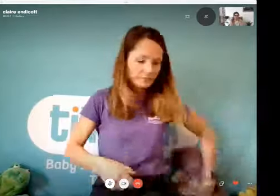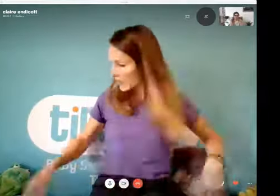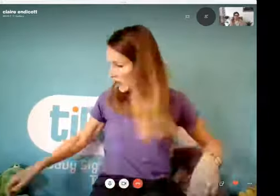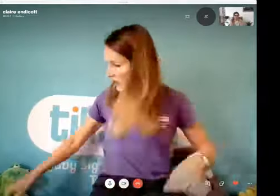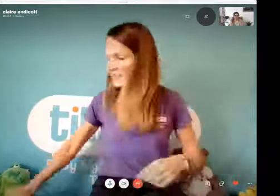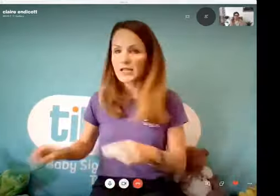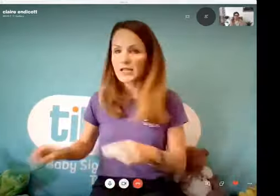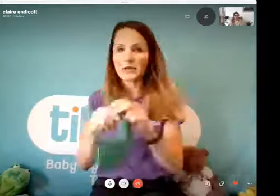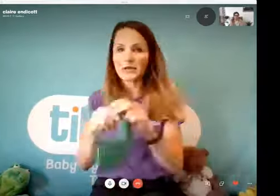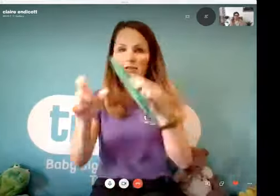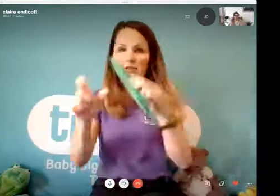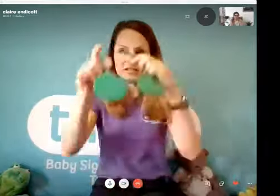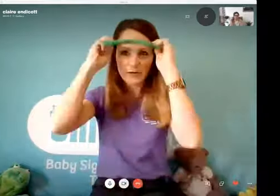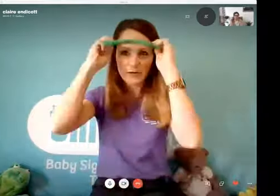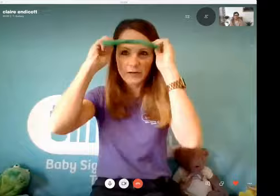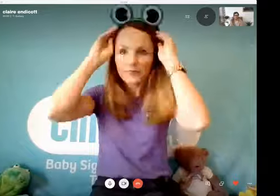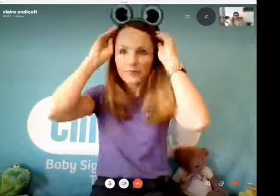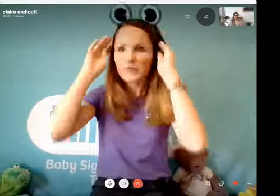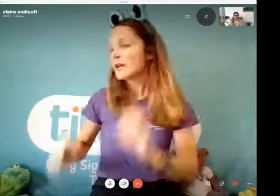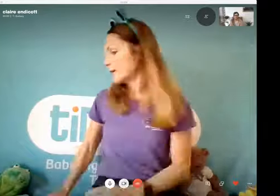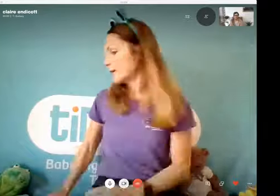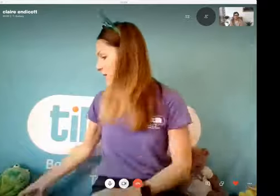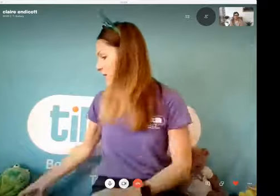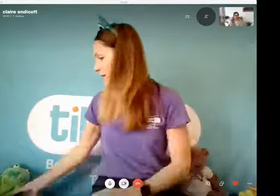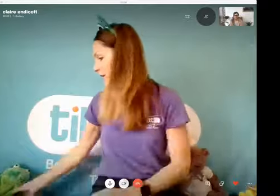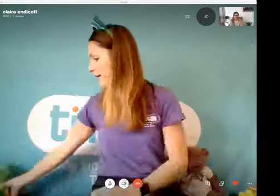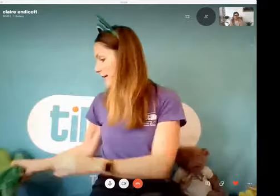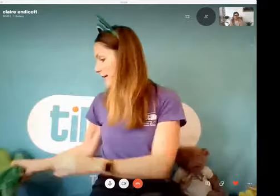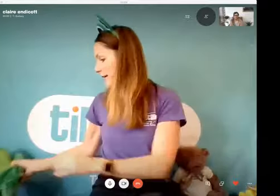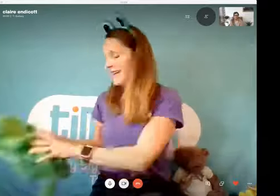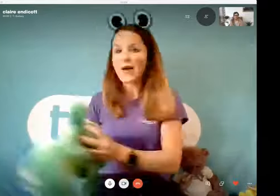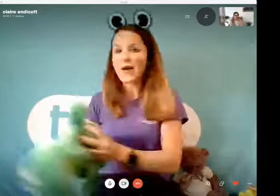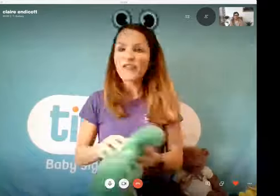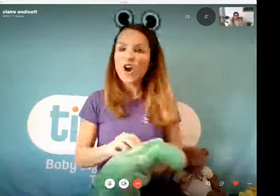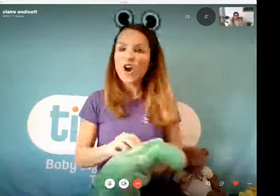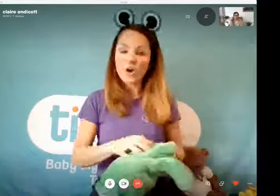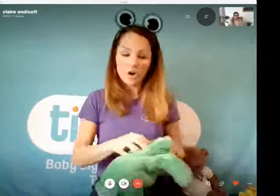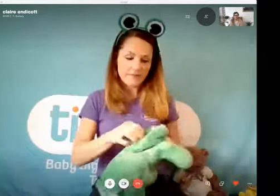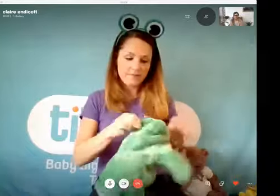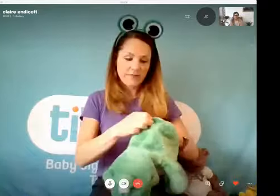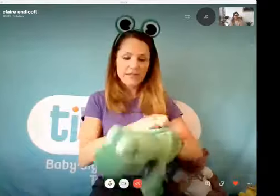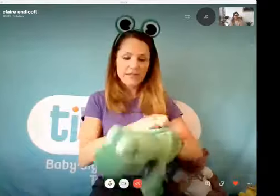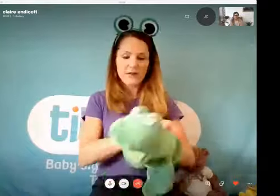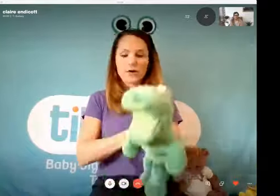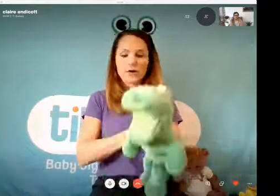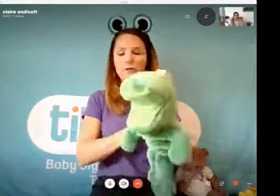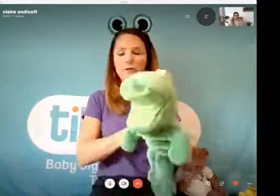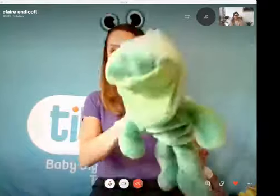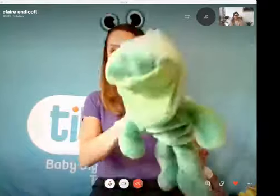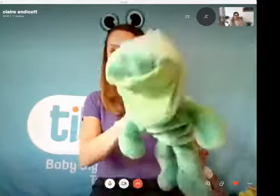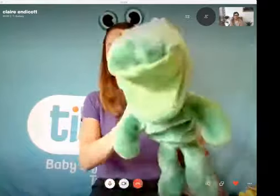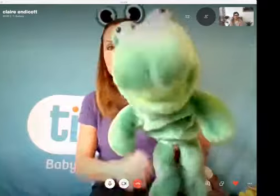So, this one. Okay. Now the frog. Here's my frog. Now